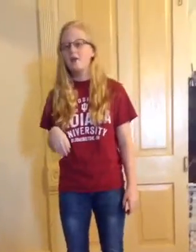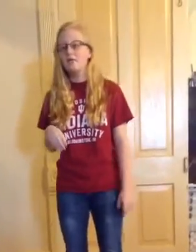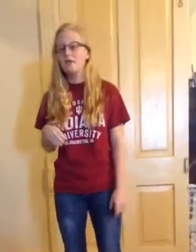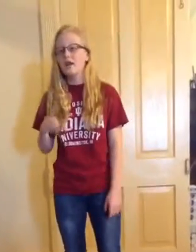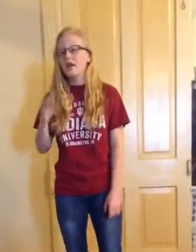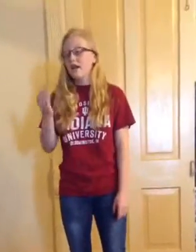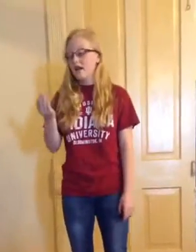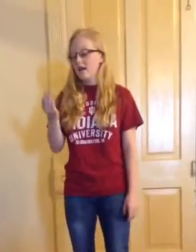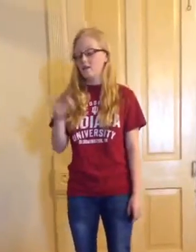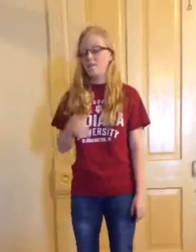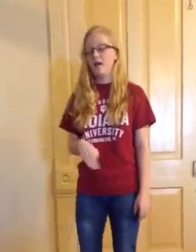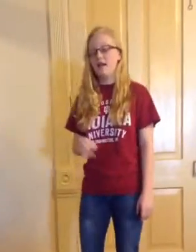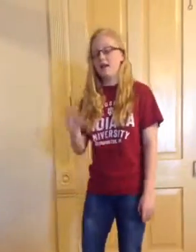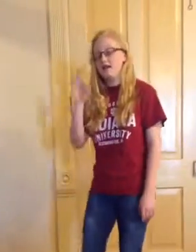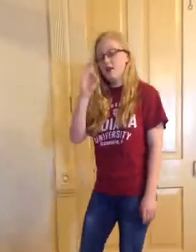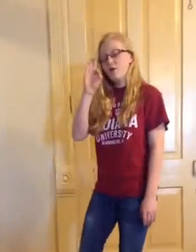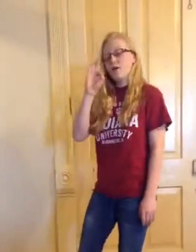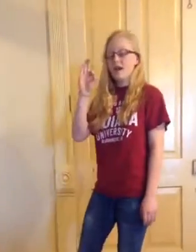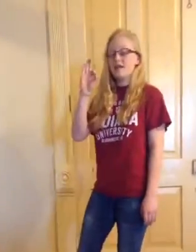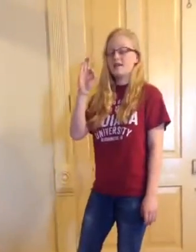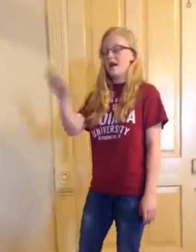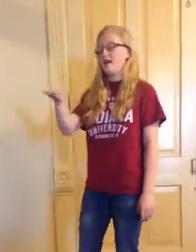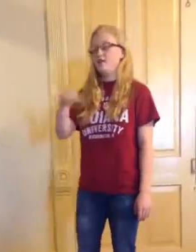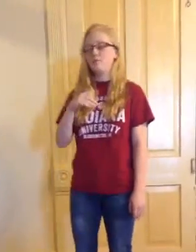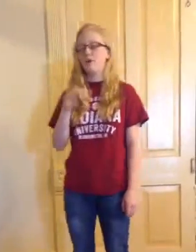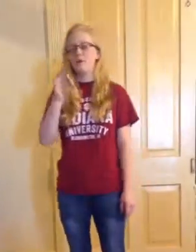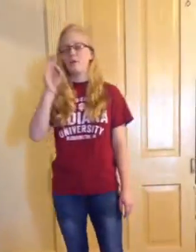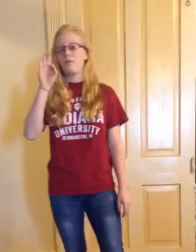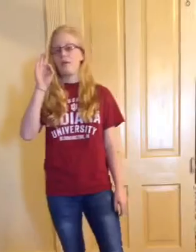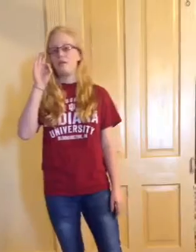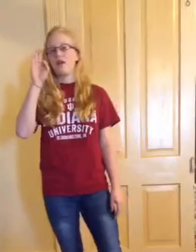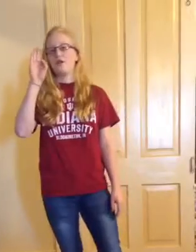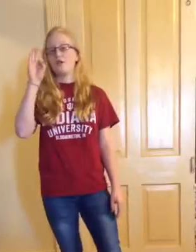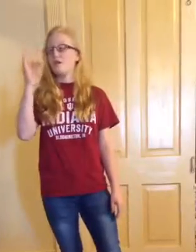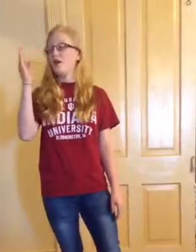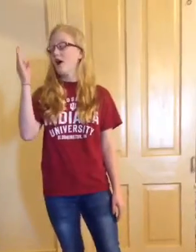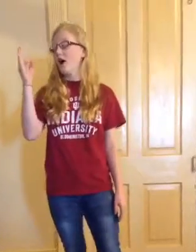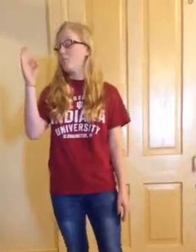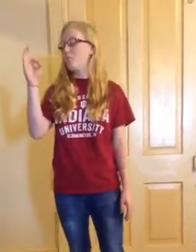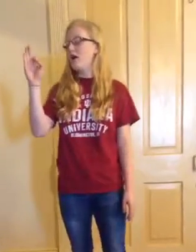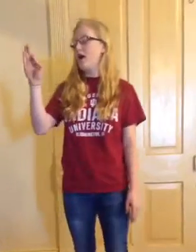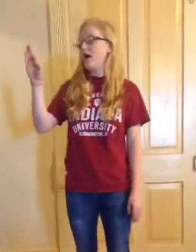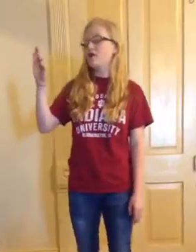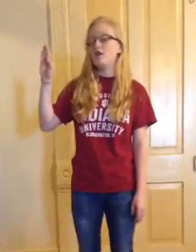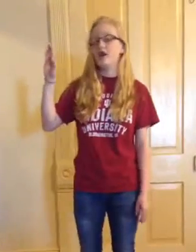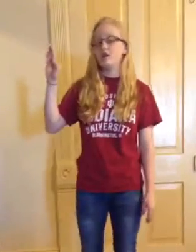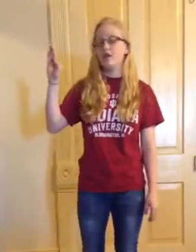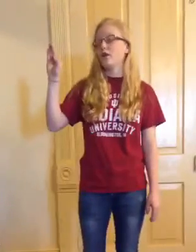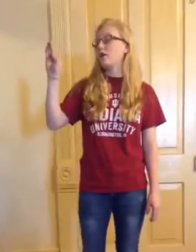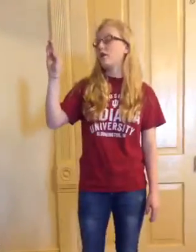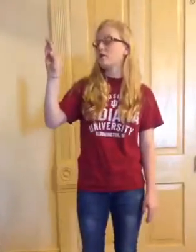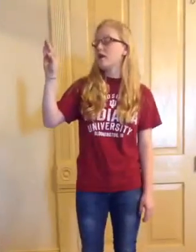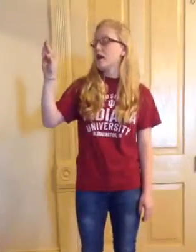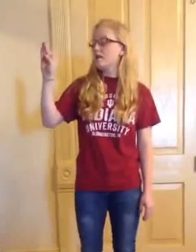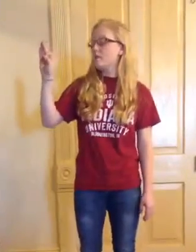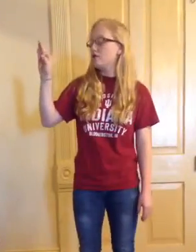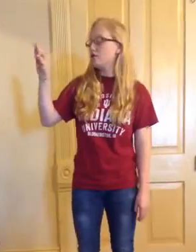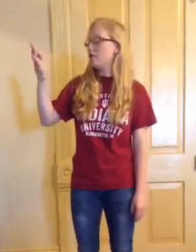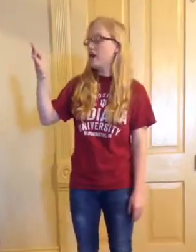F is made like the OK sign. You put your 3 fingers up and your index finger curls to meet your thumb